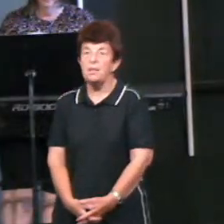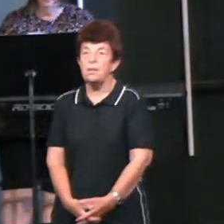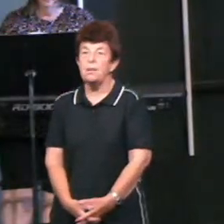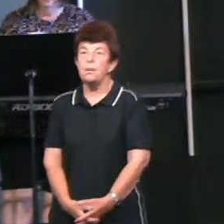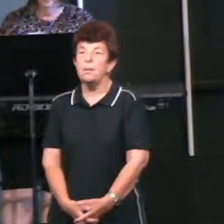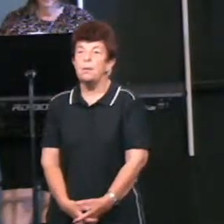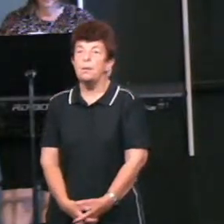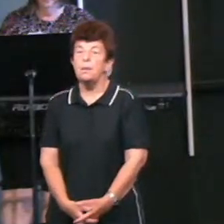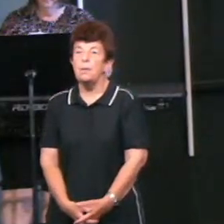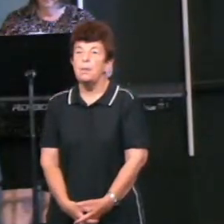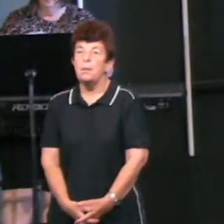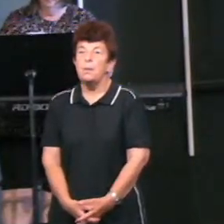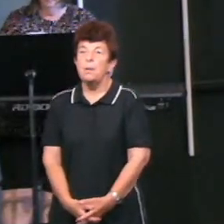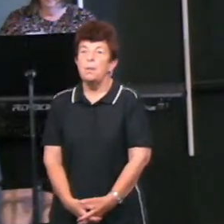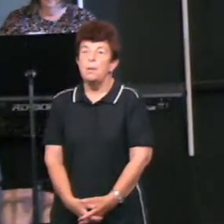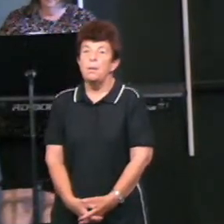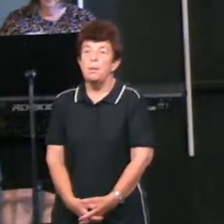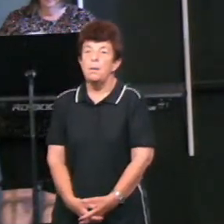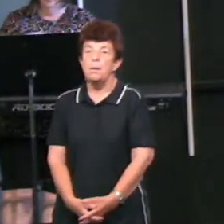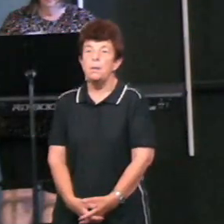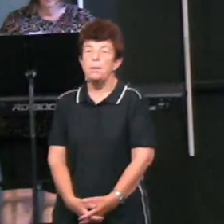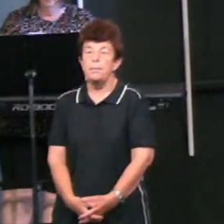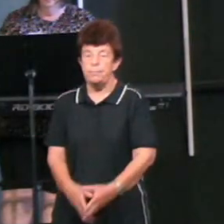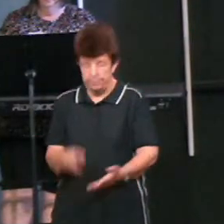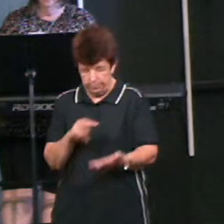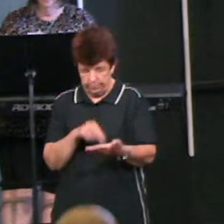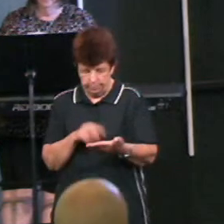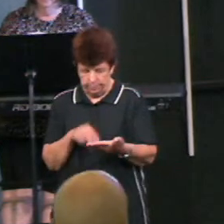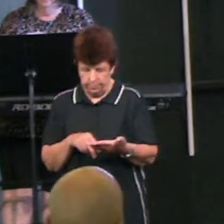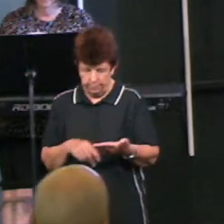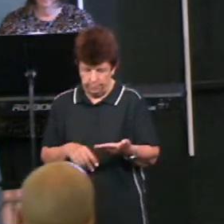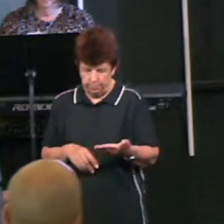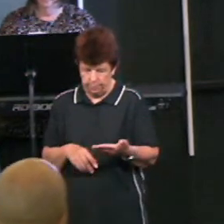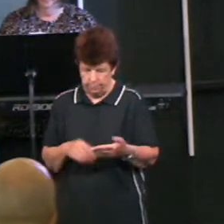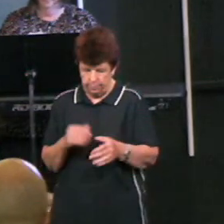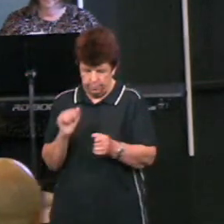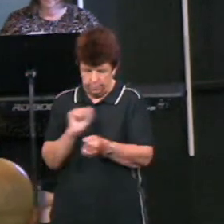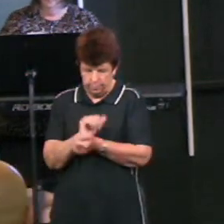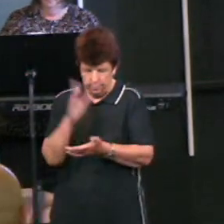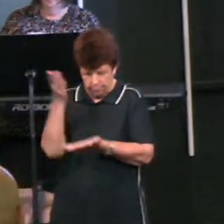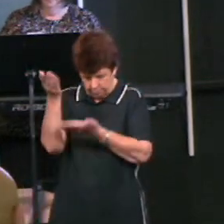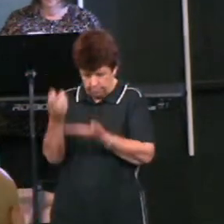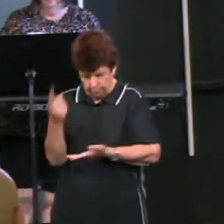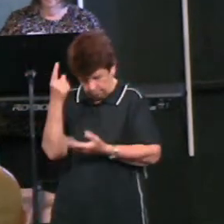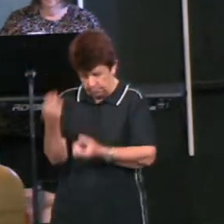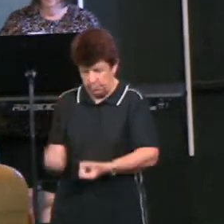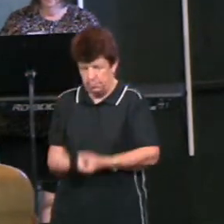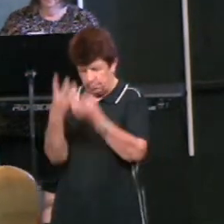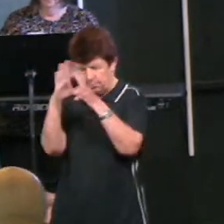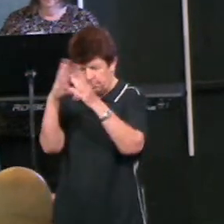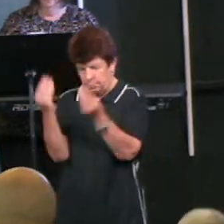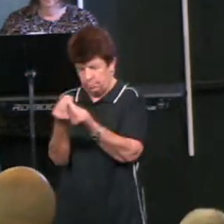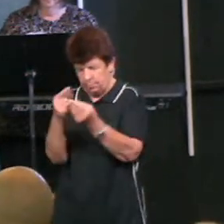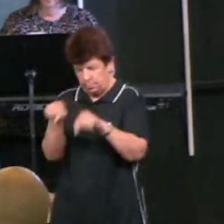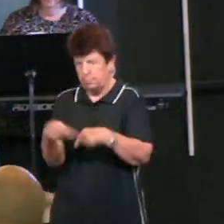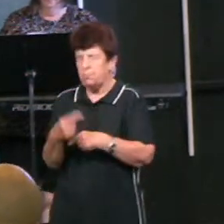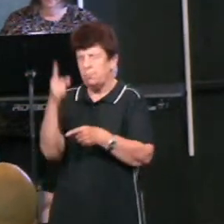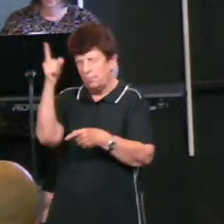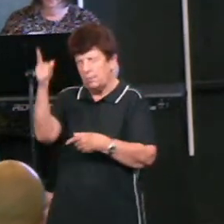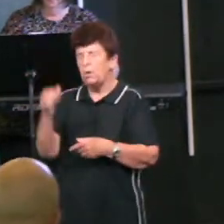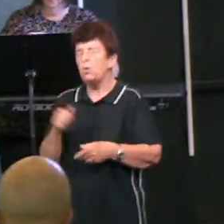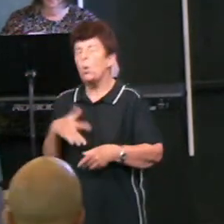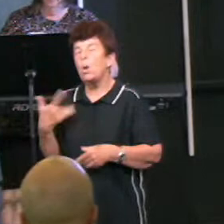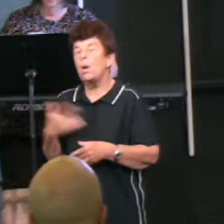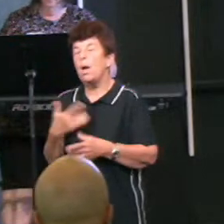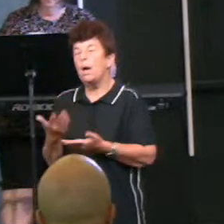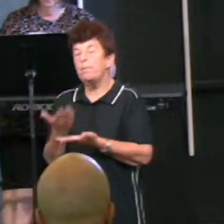We sing this last song, but let me just read these words to you. Freely you gave it all for us. You've surrendered your